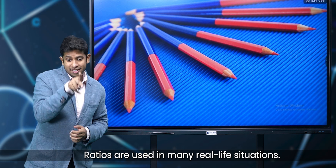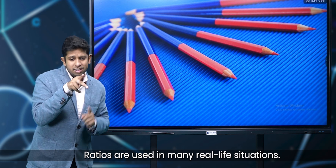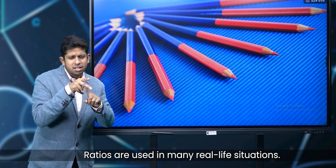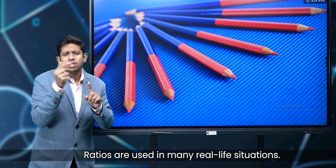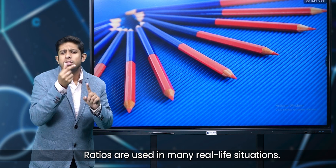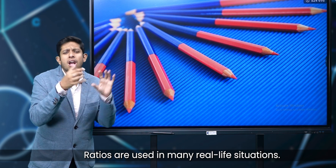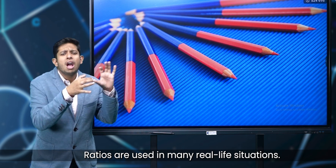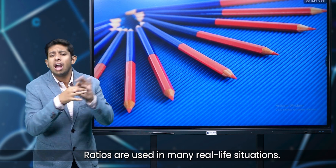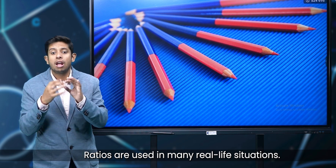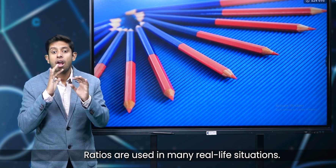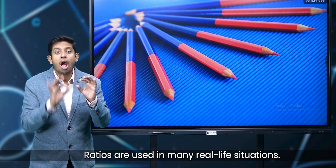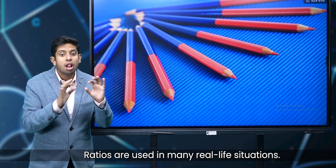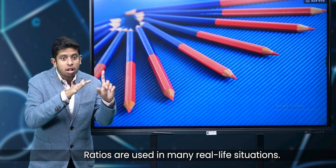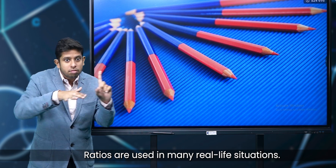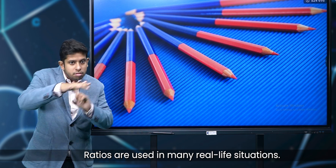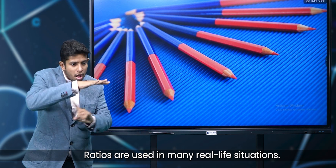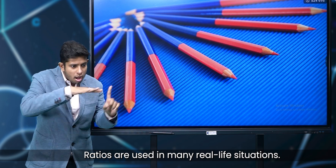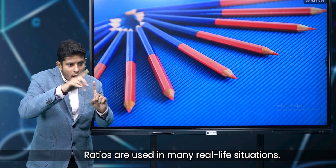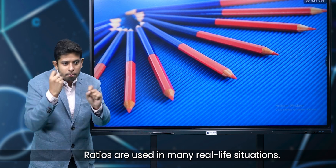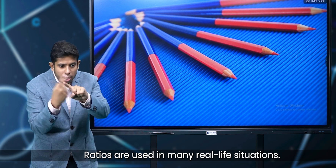Ratios are used in many real-life situations.